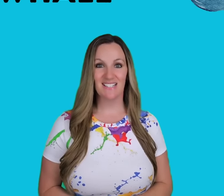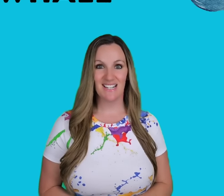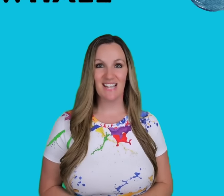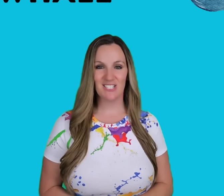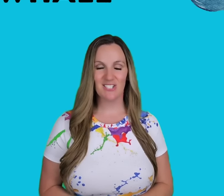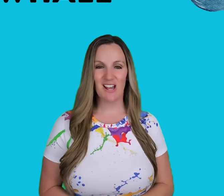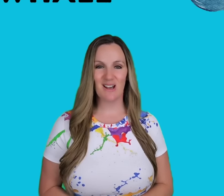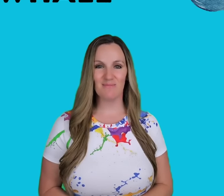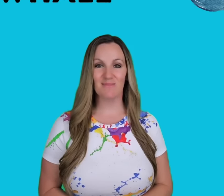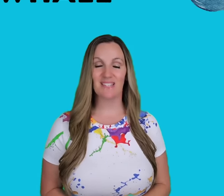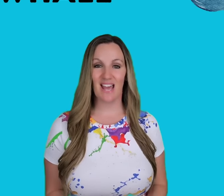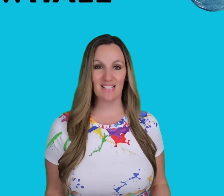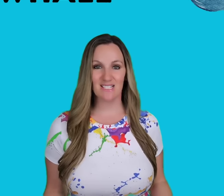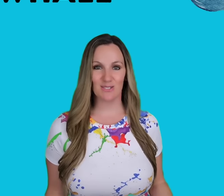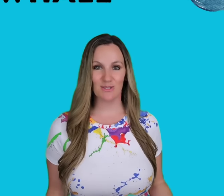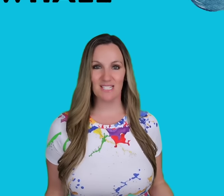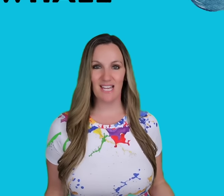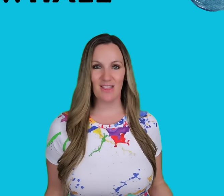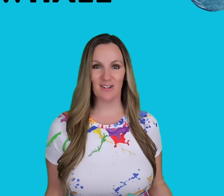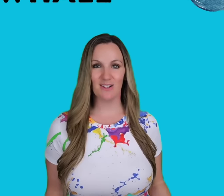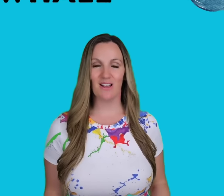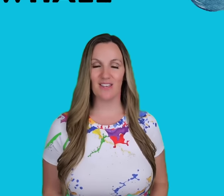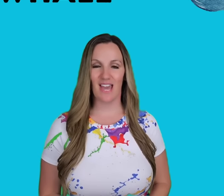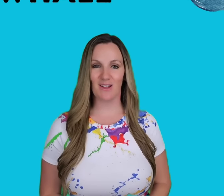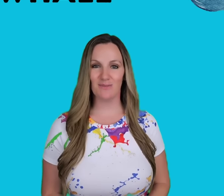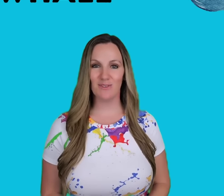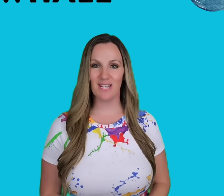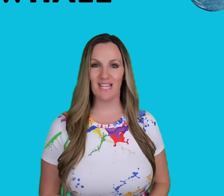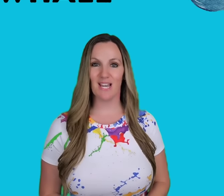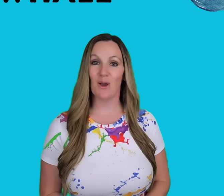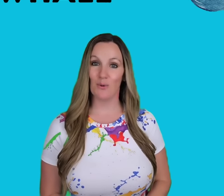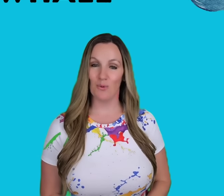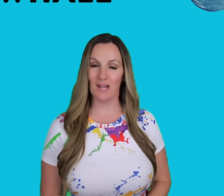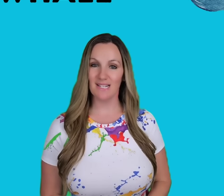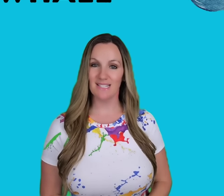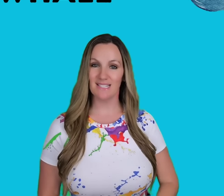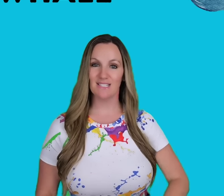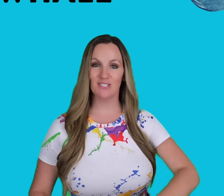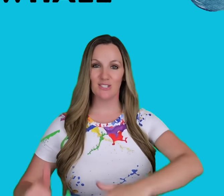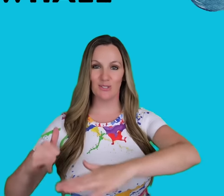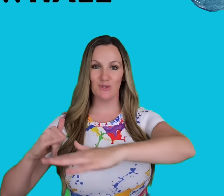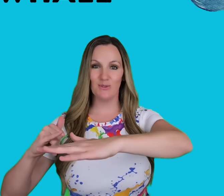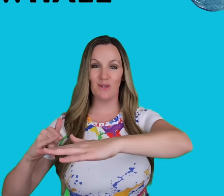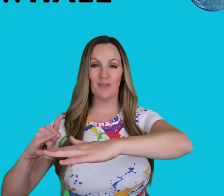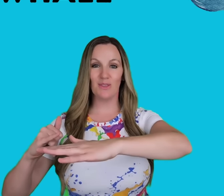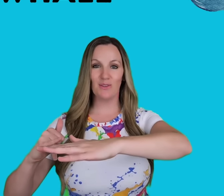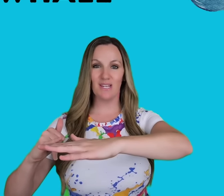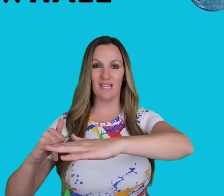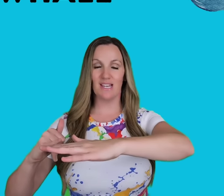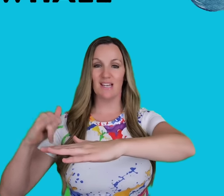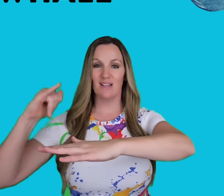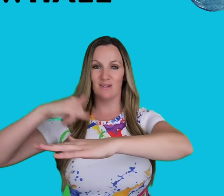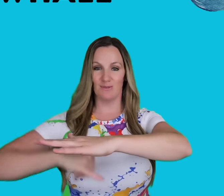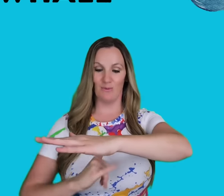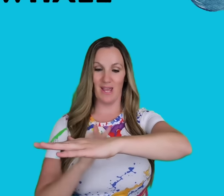Nice job. Now let's do it together on the count of three. One, two, three. Whale